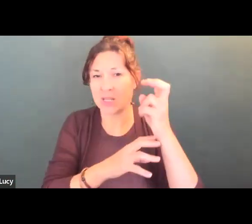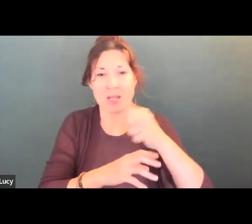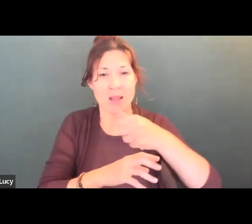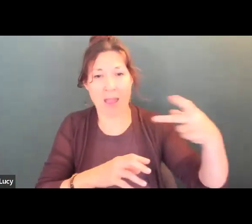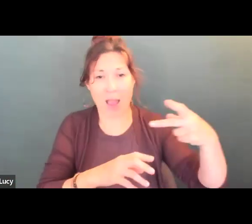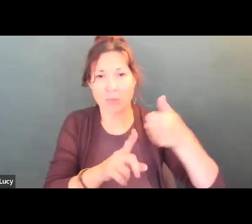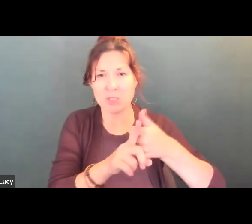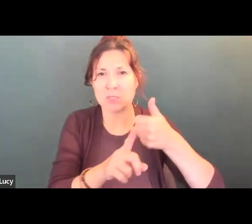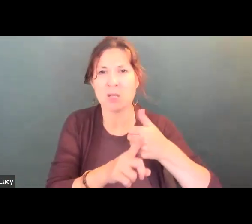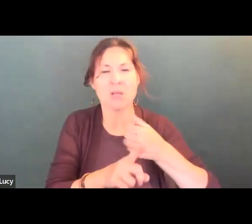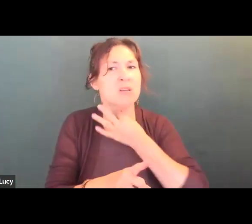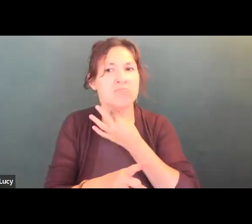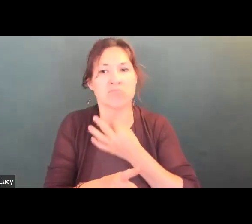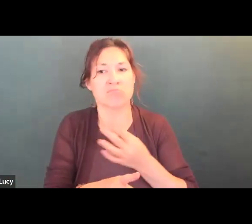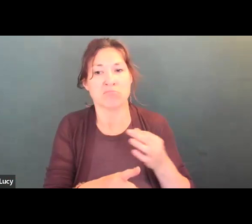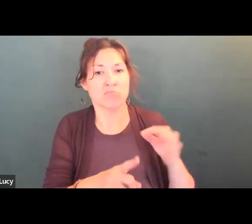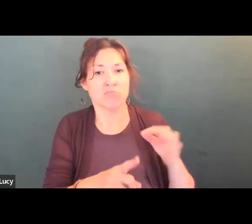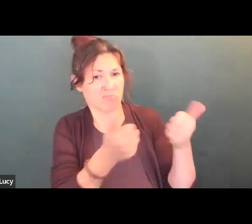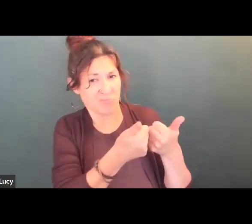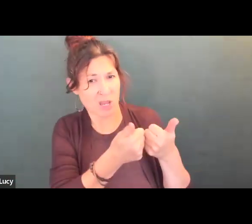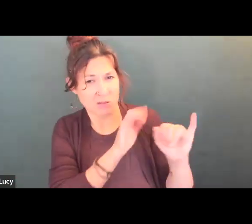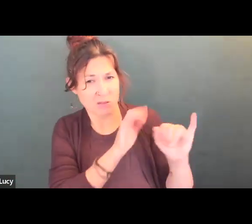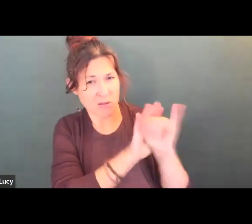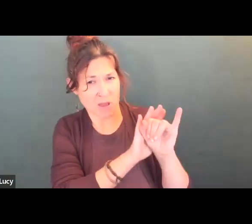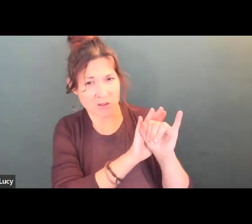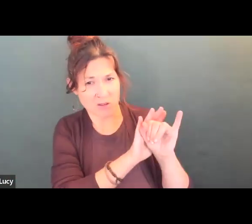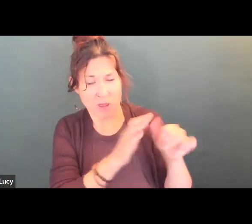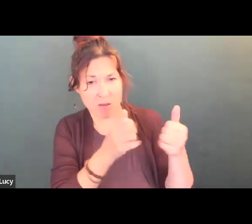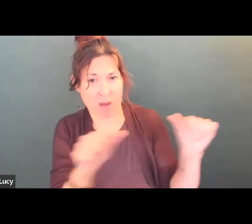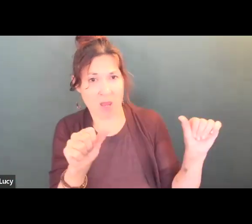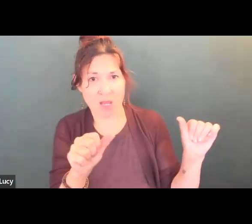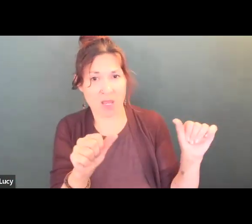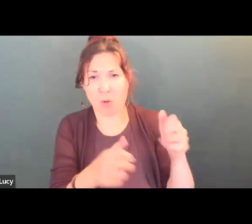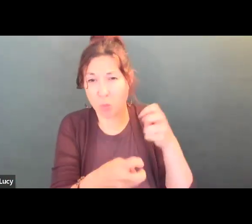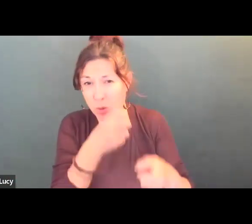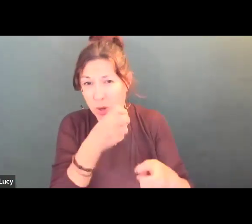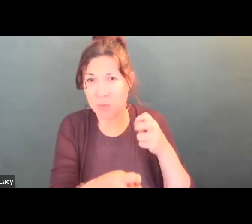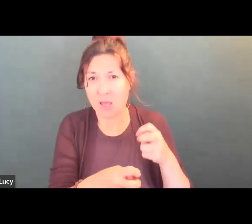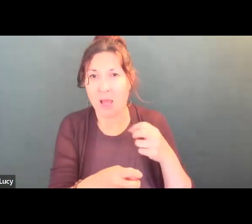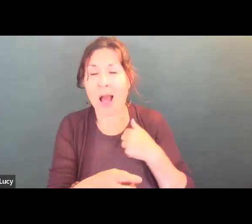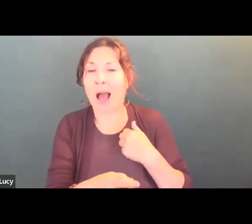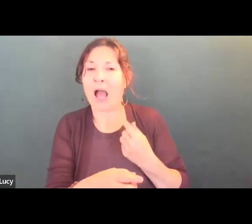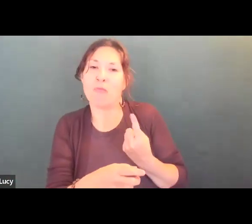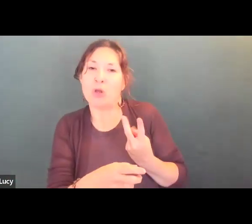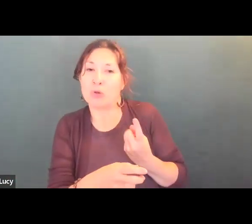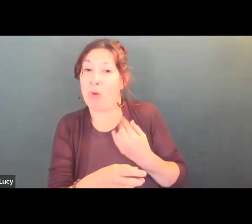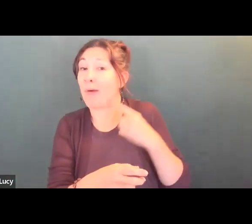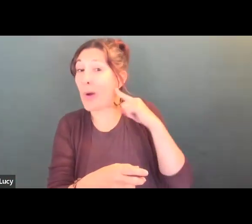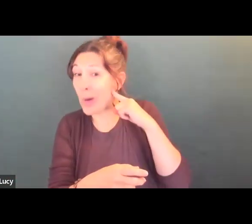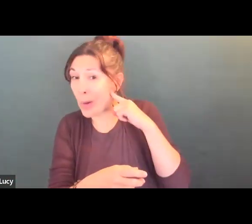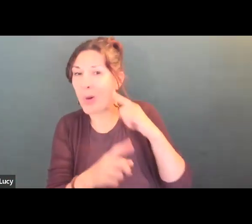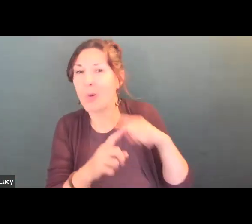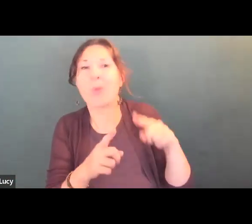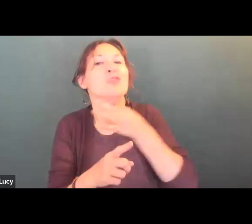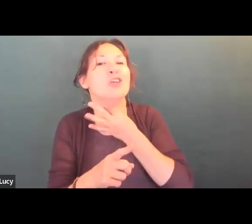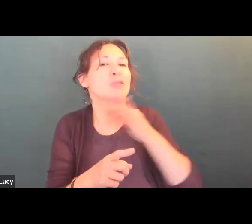some challenges that have been identified? I have a couple, but just want to hear what what the